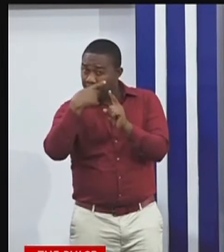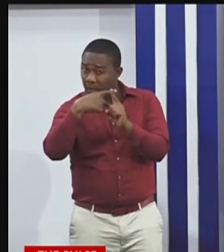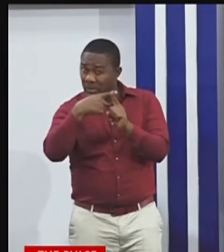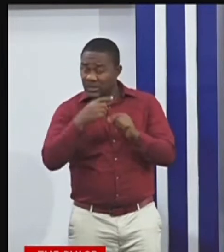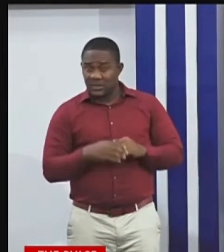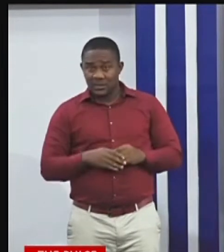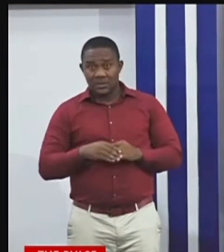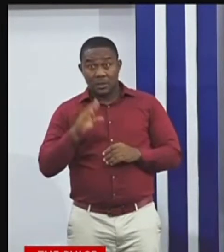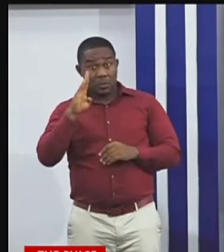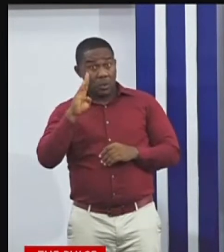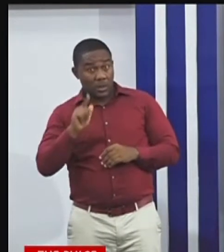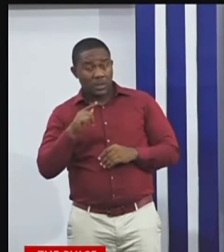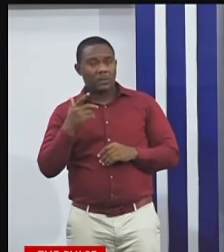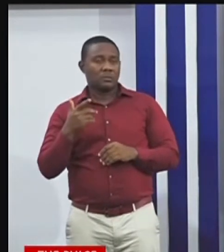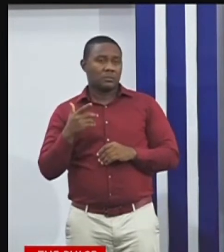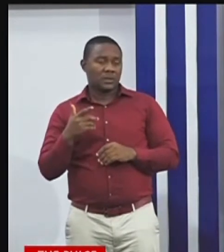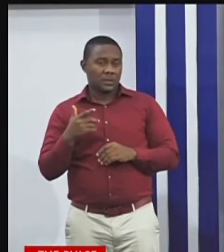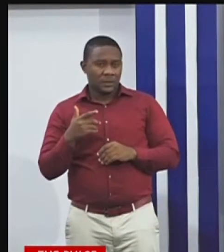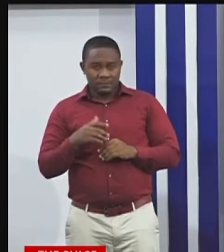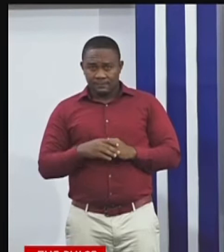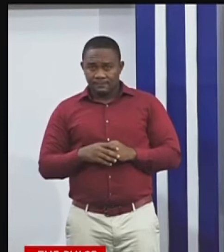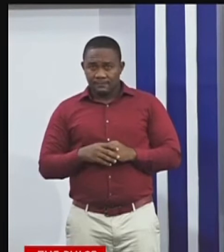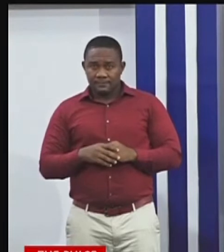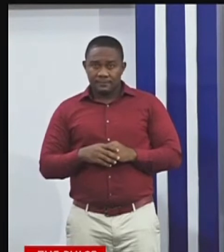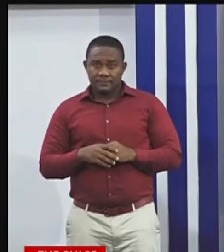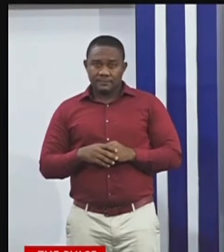from Bolgatanga municipality.